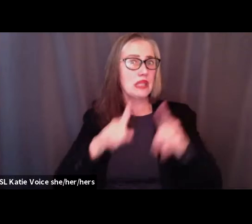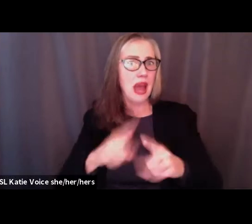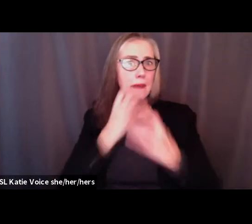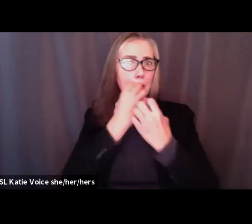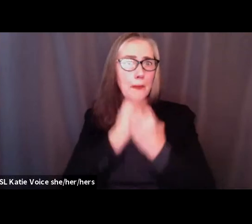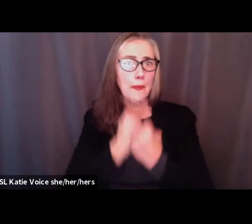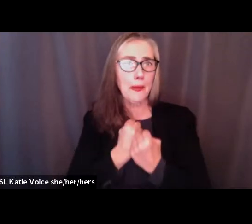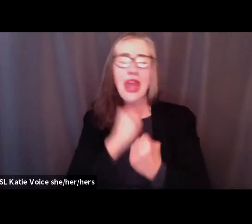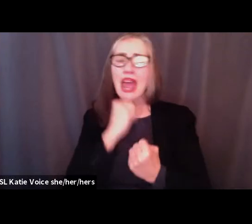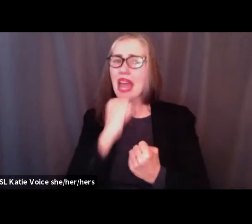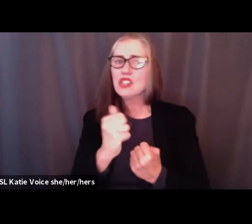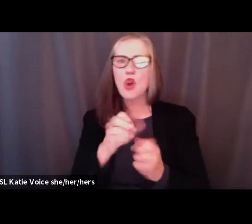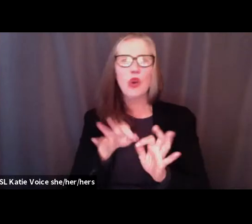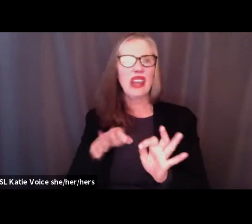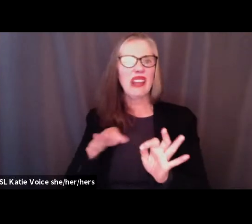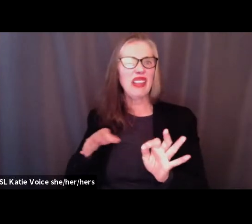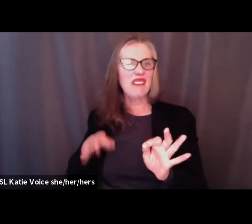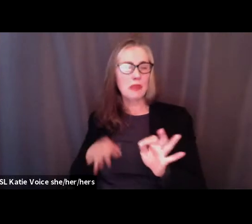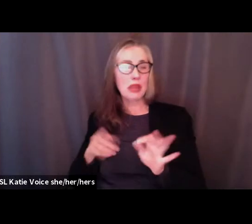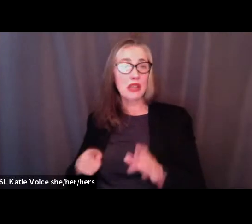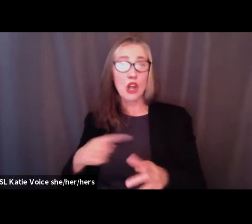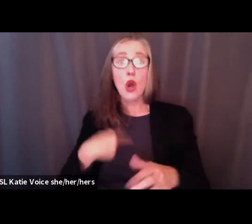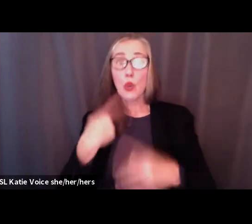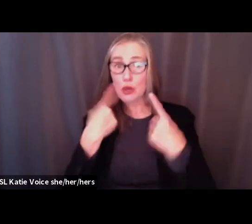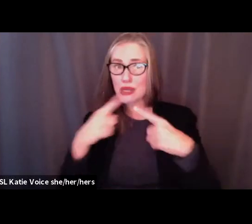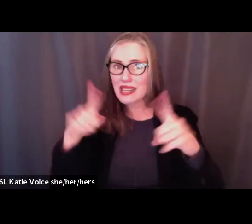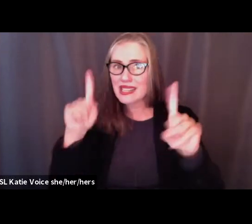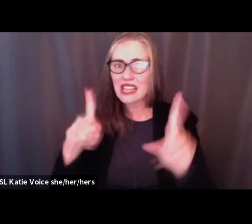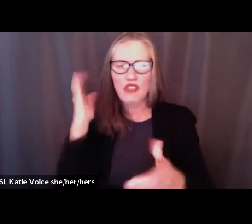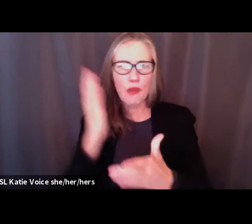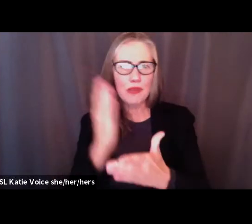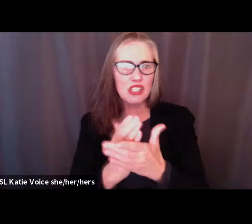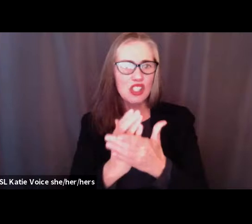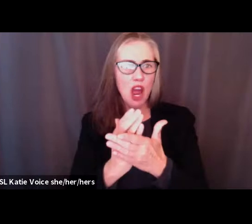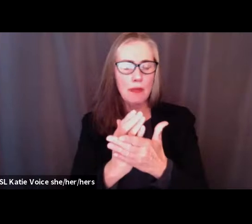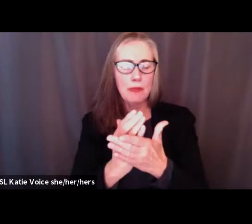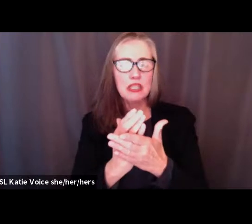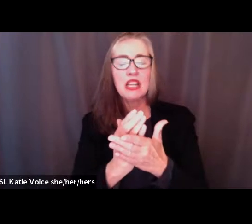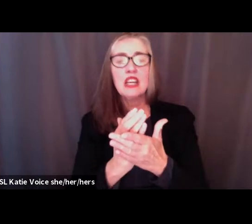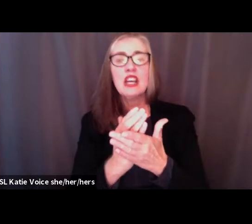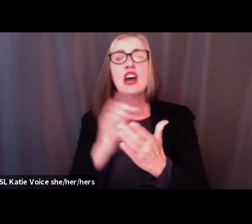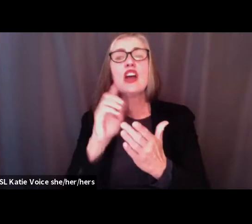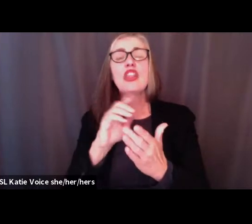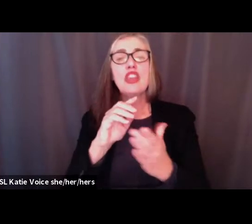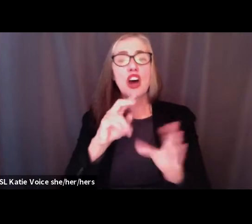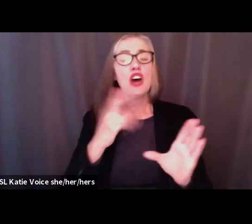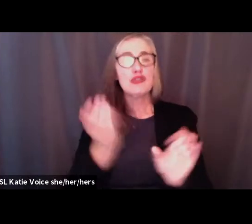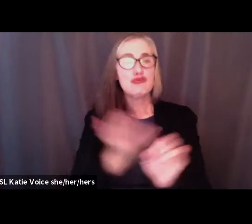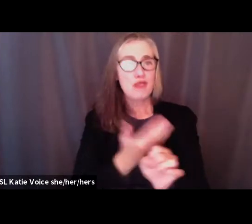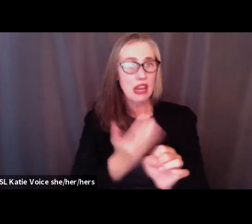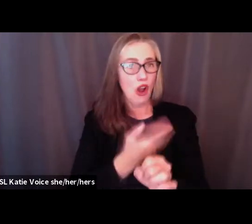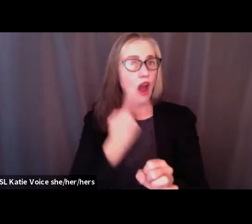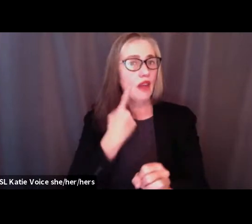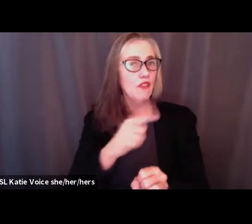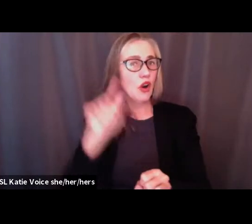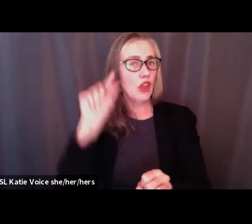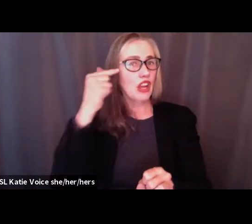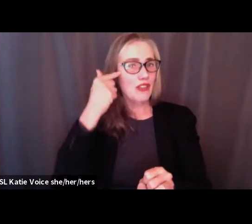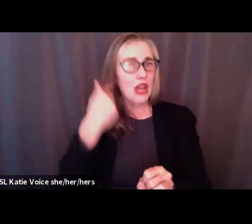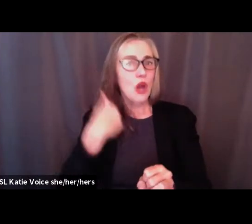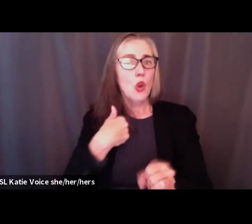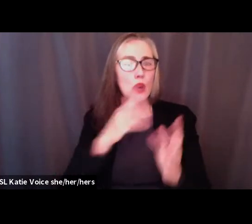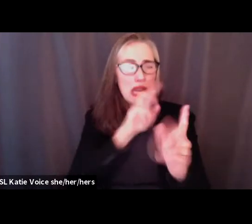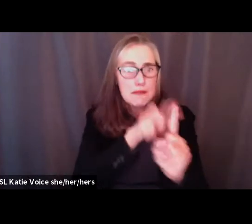our successful Stop the Recall campaign to sustain community leaders, precinct organizing, and neighborhood